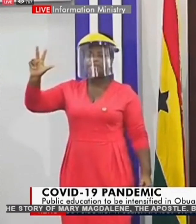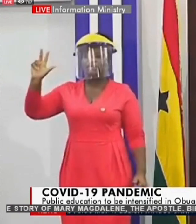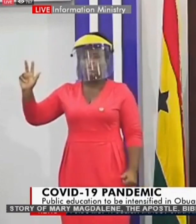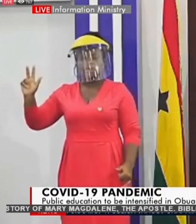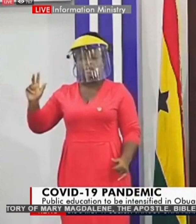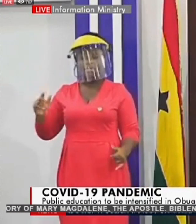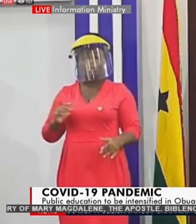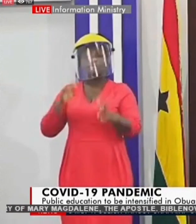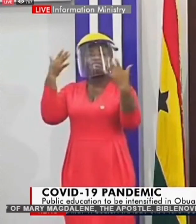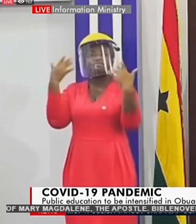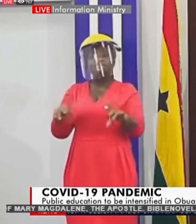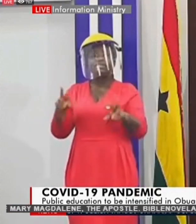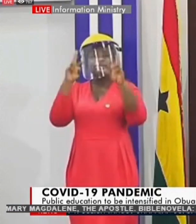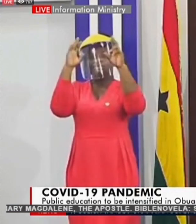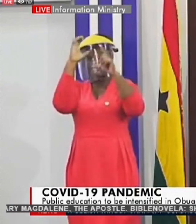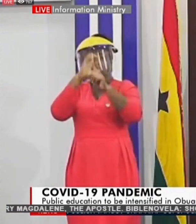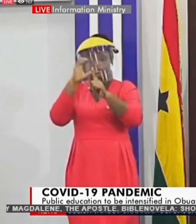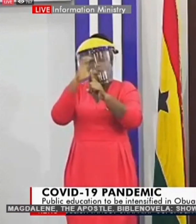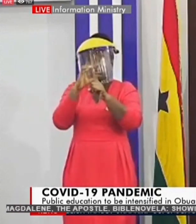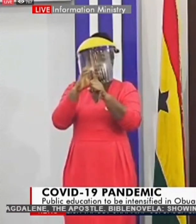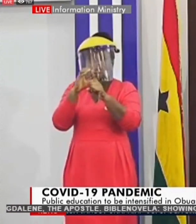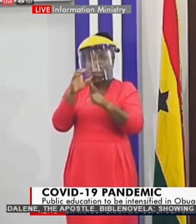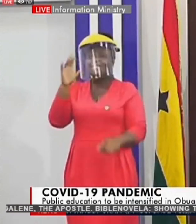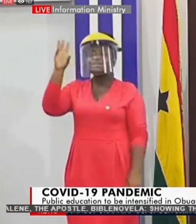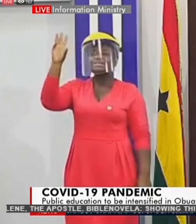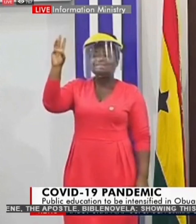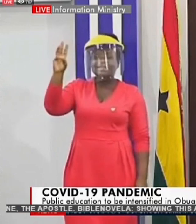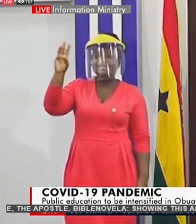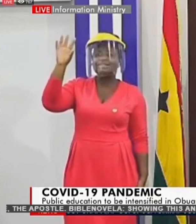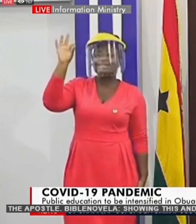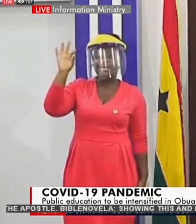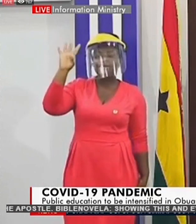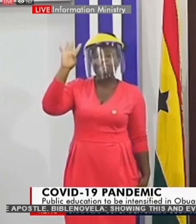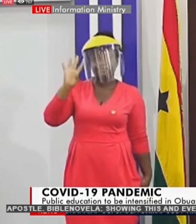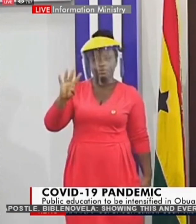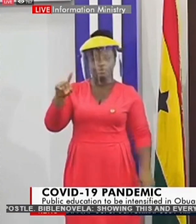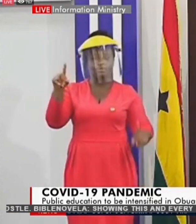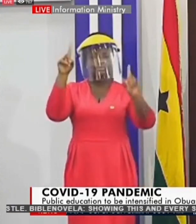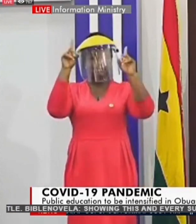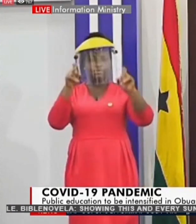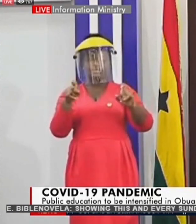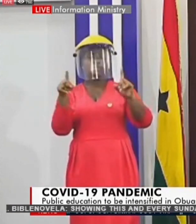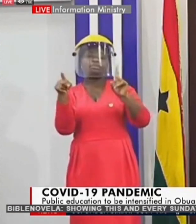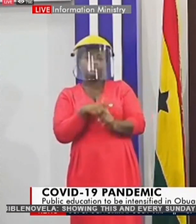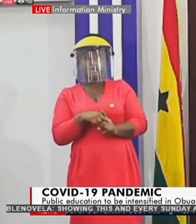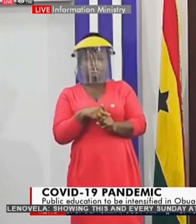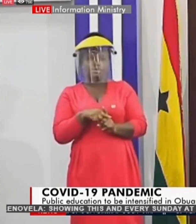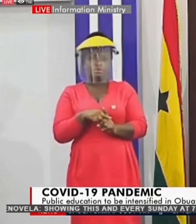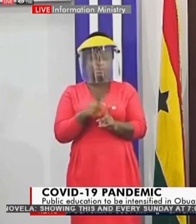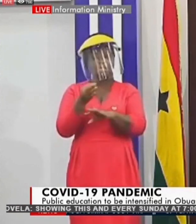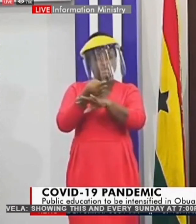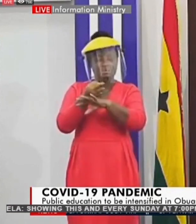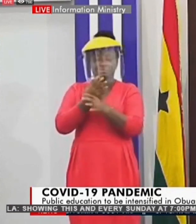was 693 that tested positive, 695 that tested positive in the